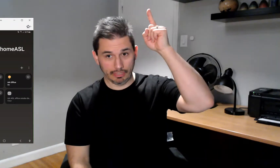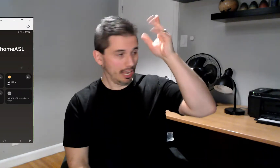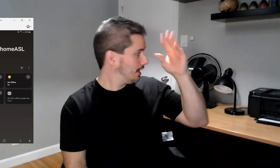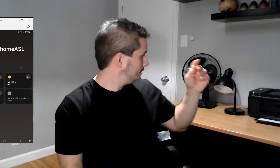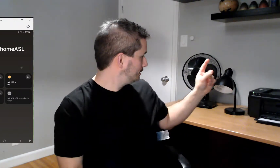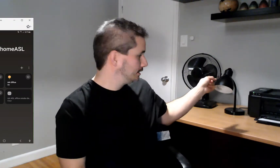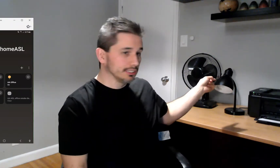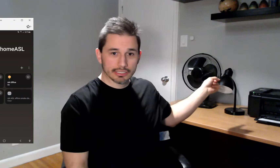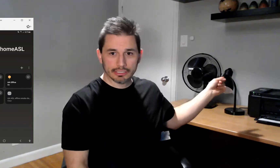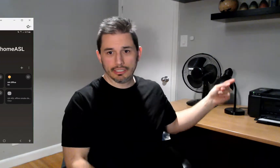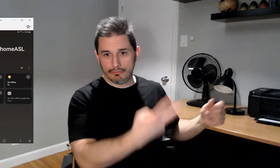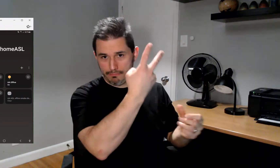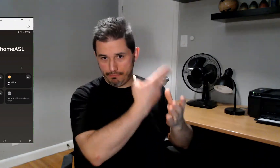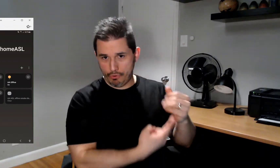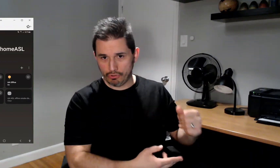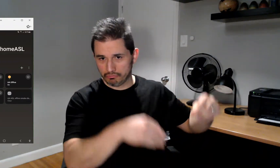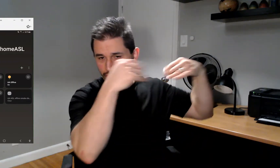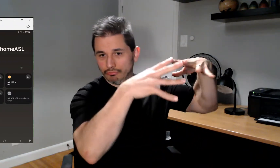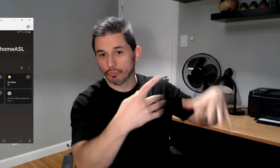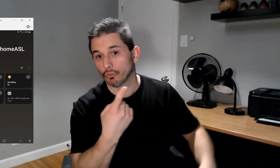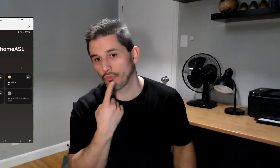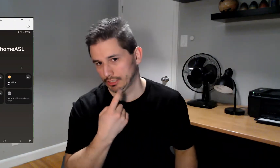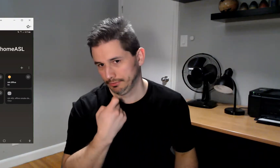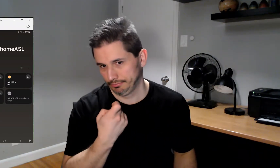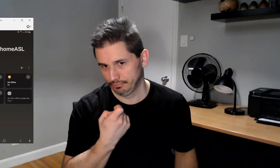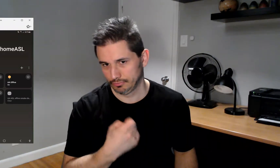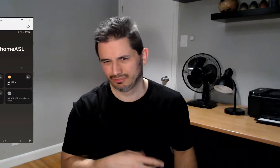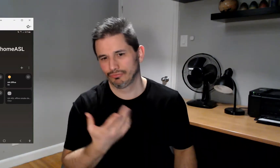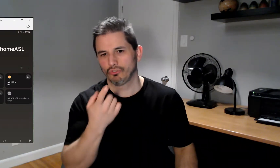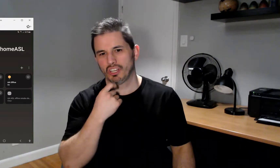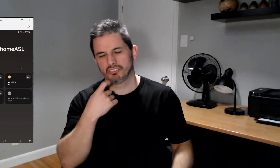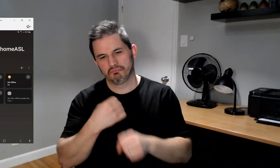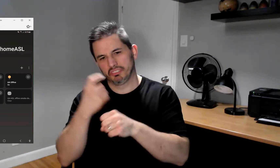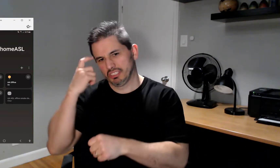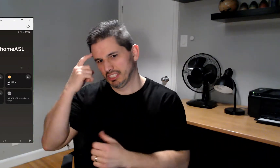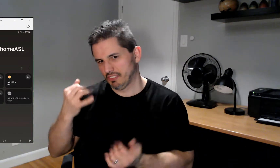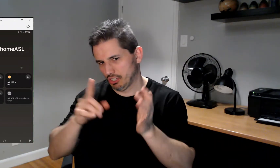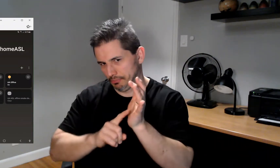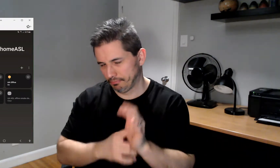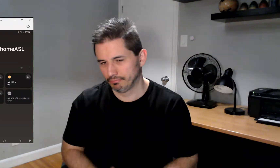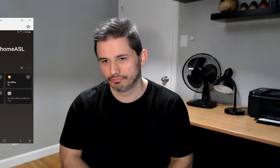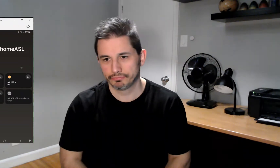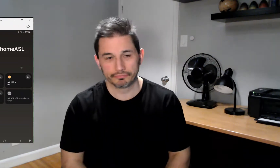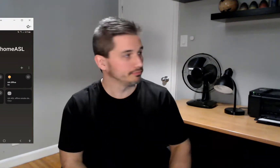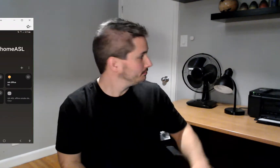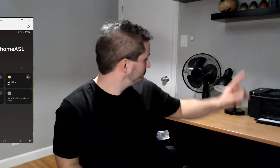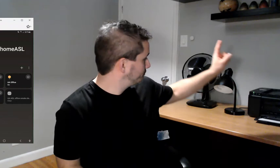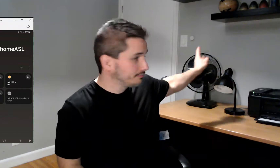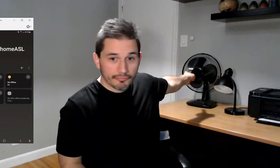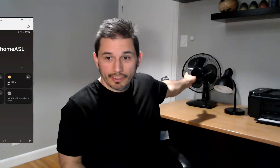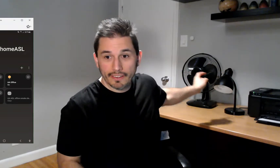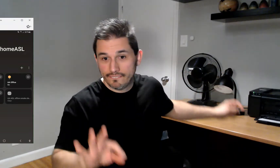So the ceiling light here and the desk lamp will turn red. I figure it makes sense for a fire alarm for it to turn